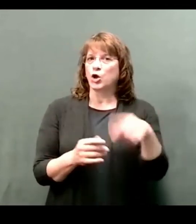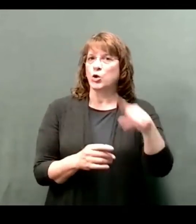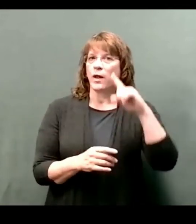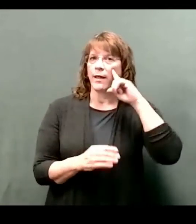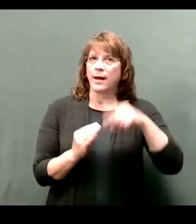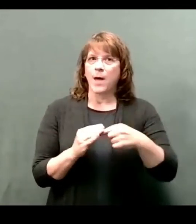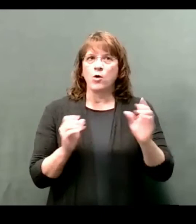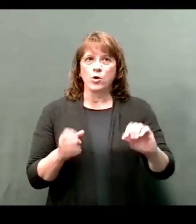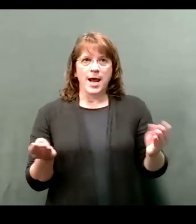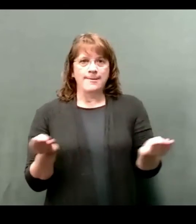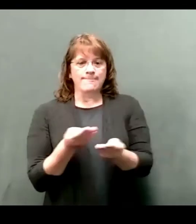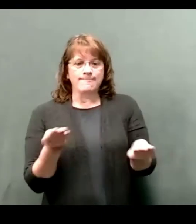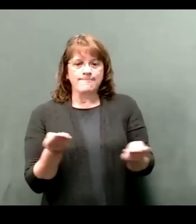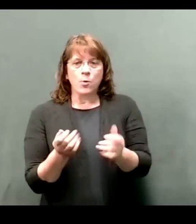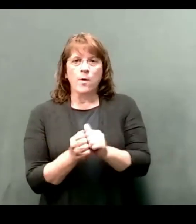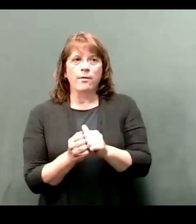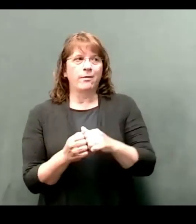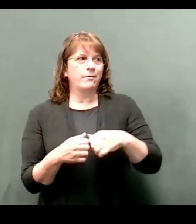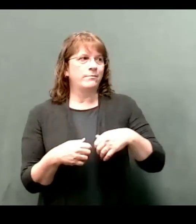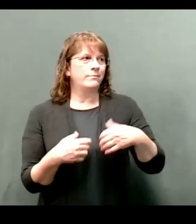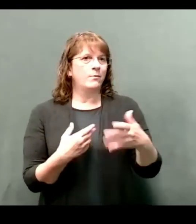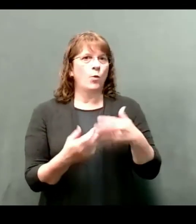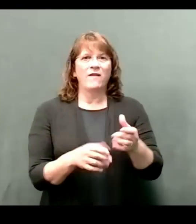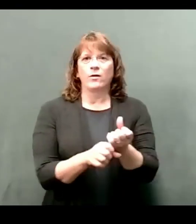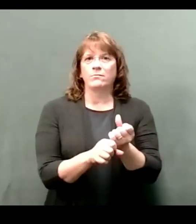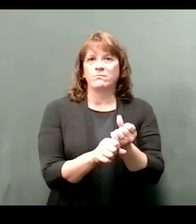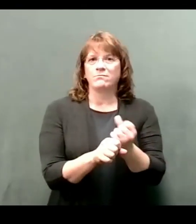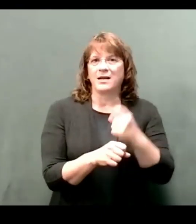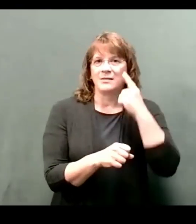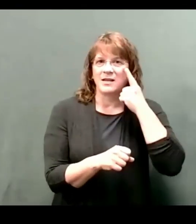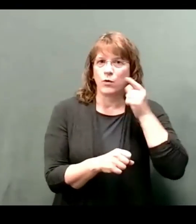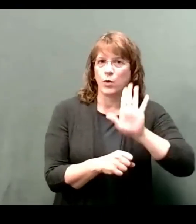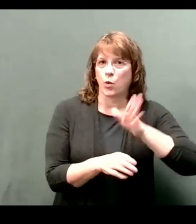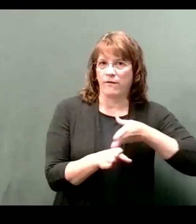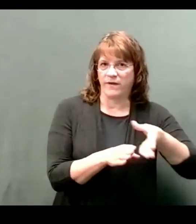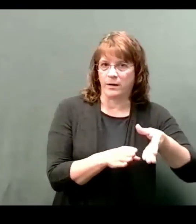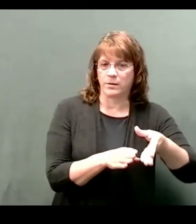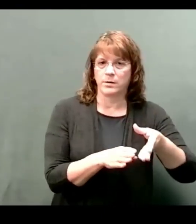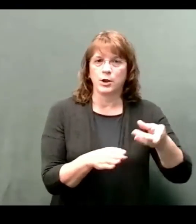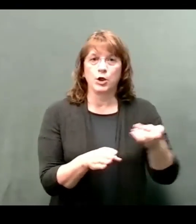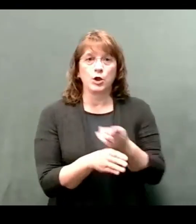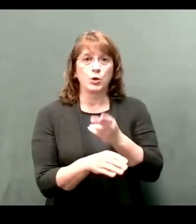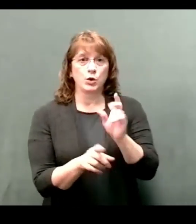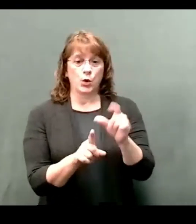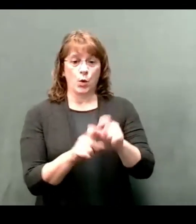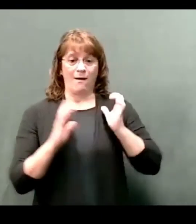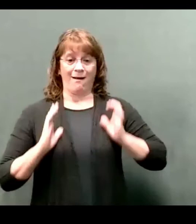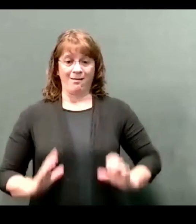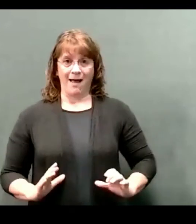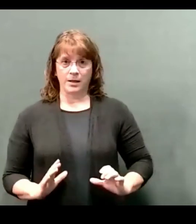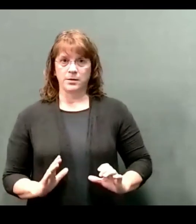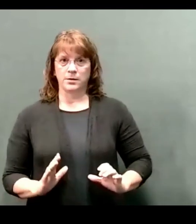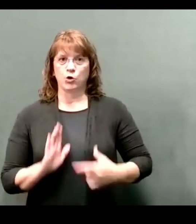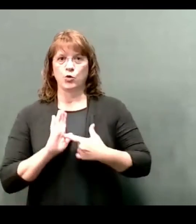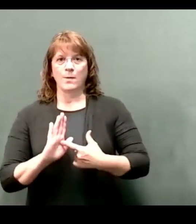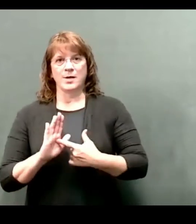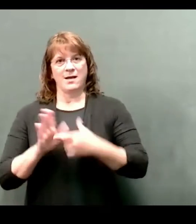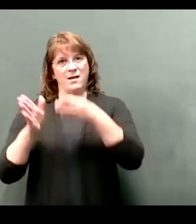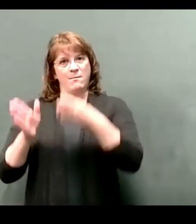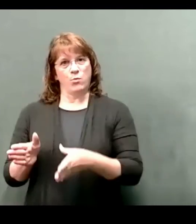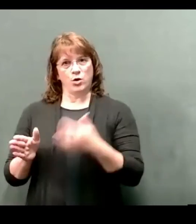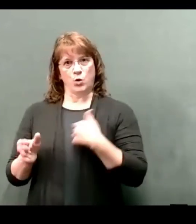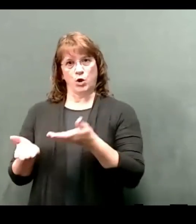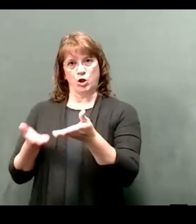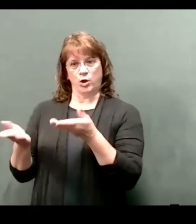think of as interchangeable with whatever it is that makes sense to you in your field, right? So we use the word client here to represent the person